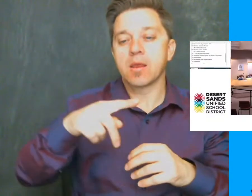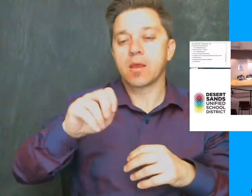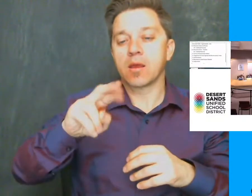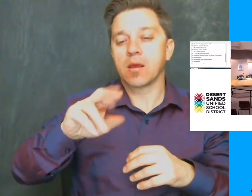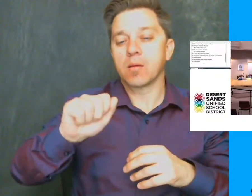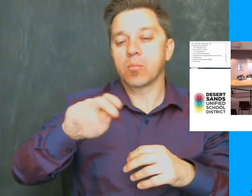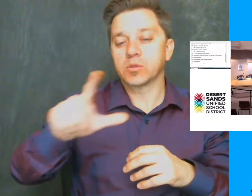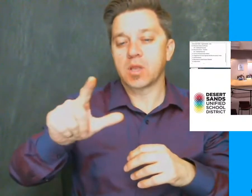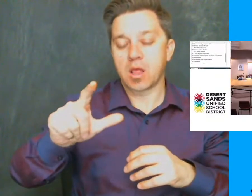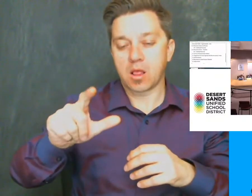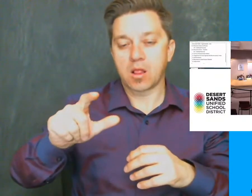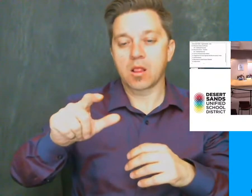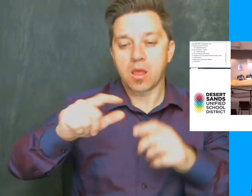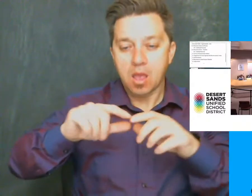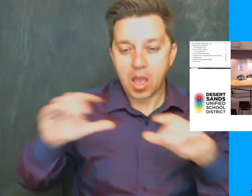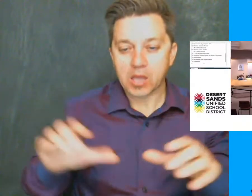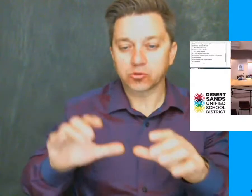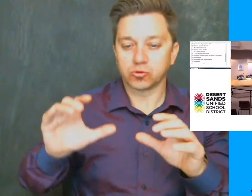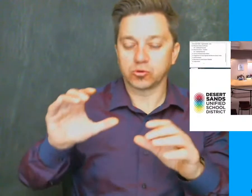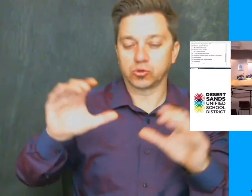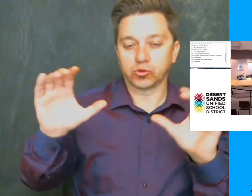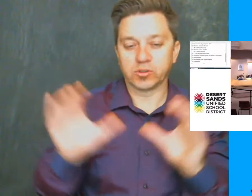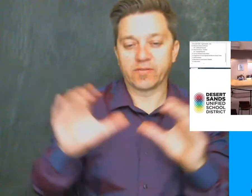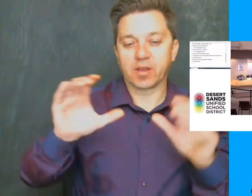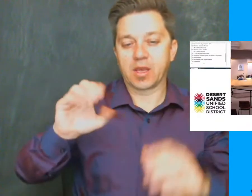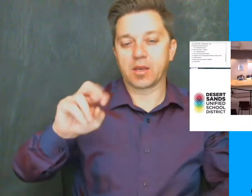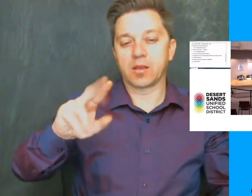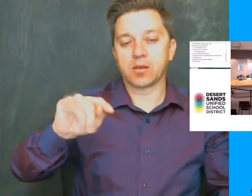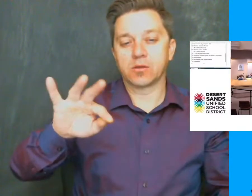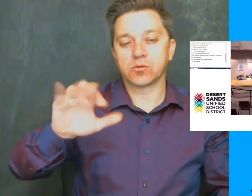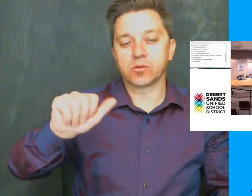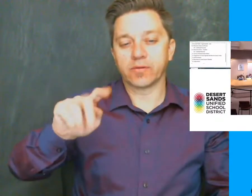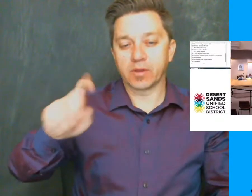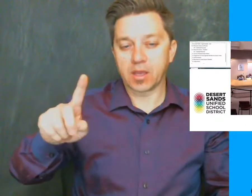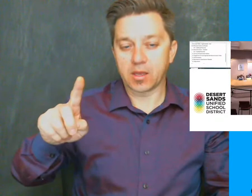personnel action certificated. Dr. High, do you have any items?